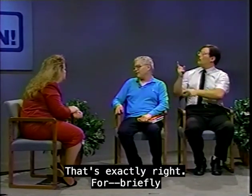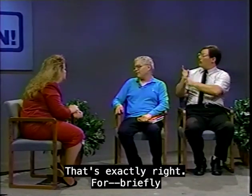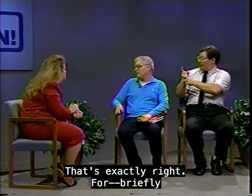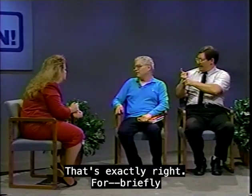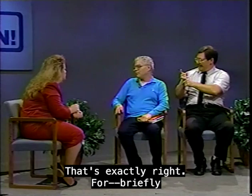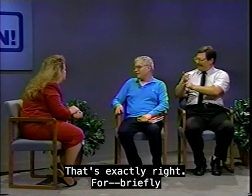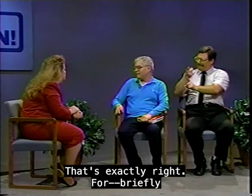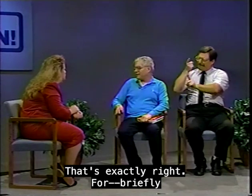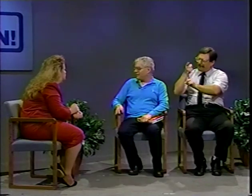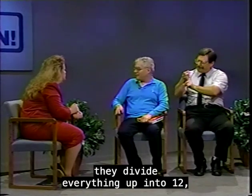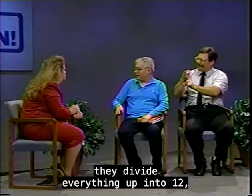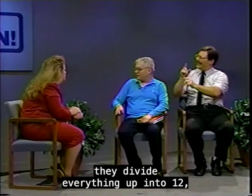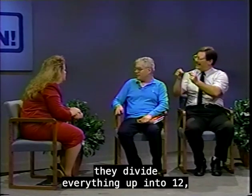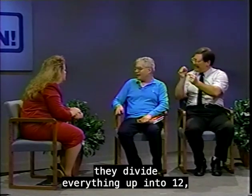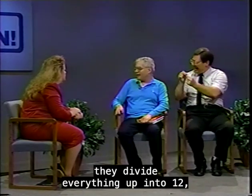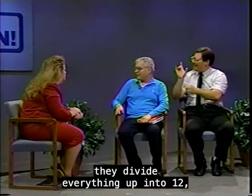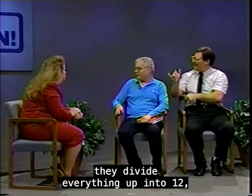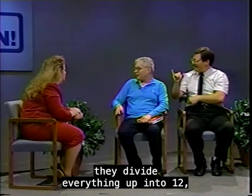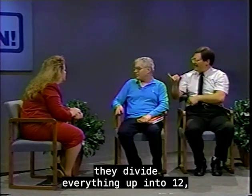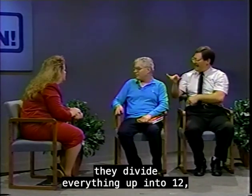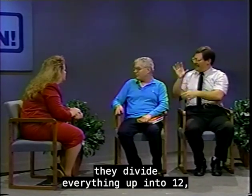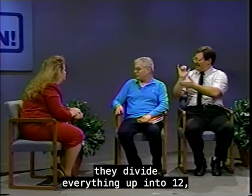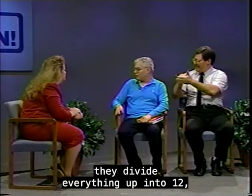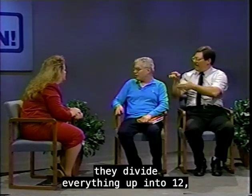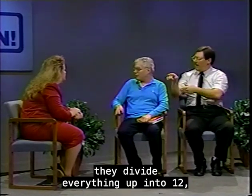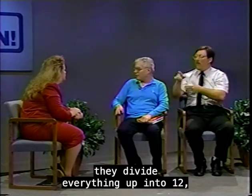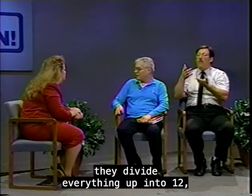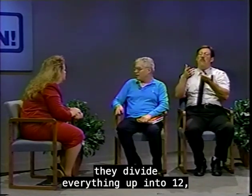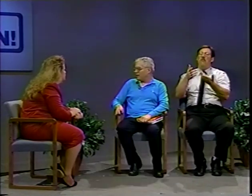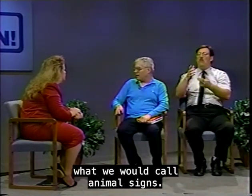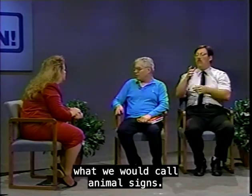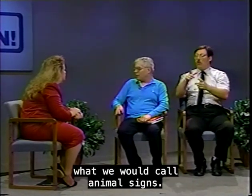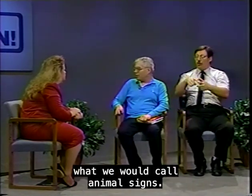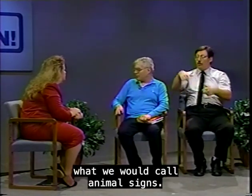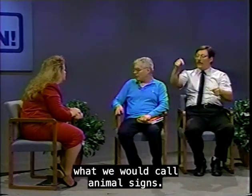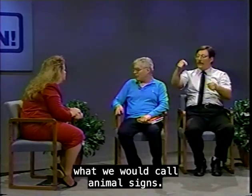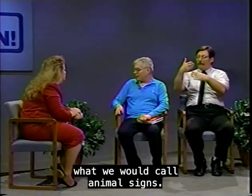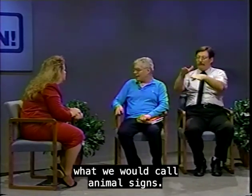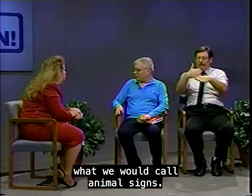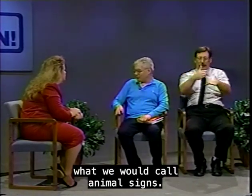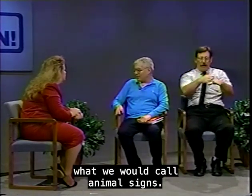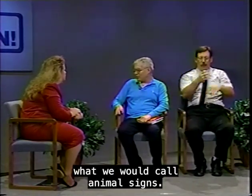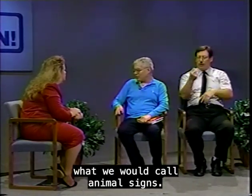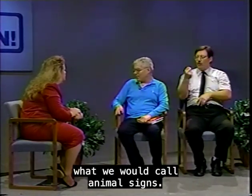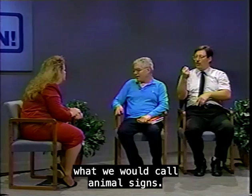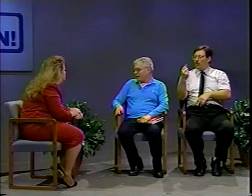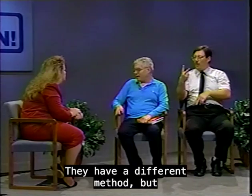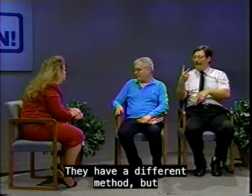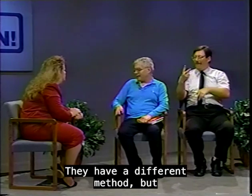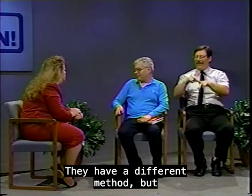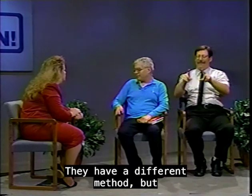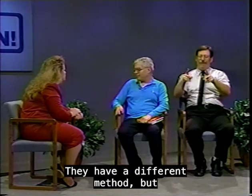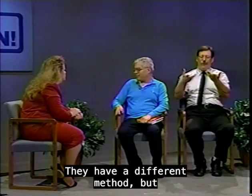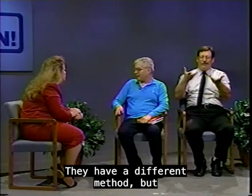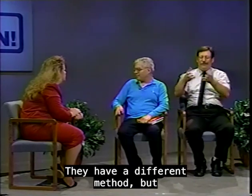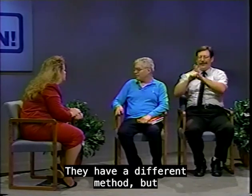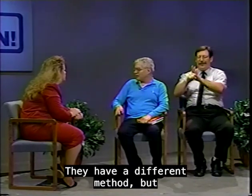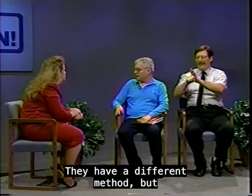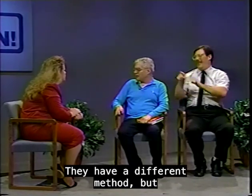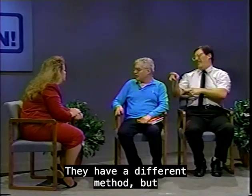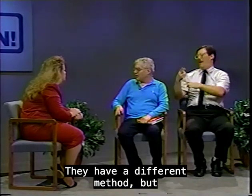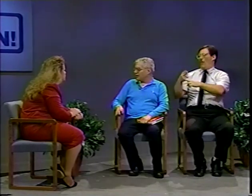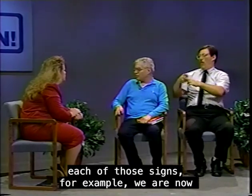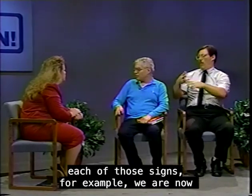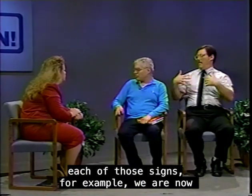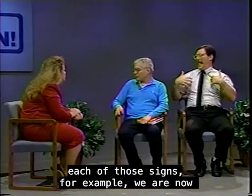exactly right. Briefly, they divide everything up into 12, what we would call animal signs. They have a different method,